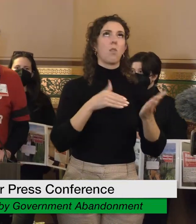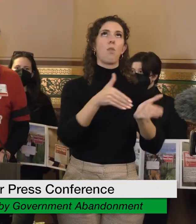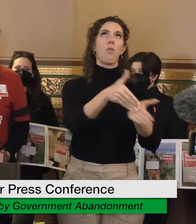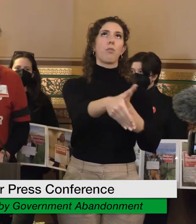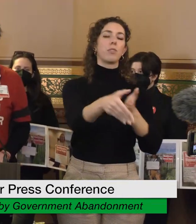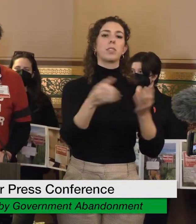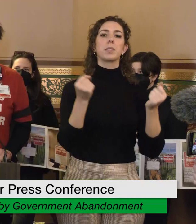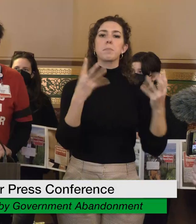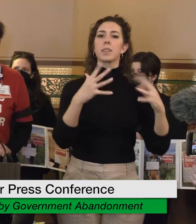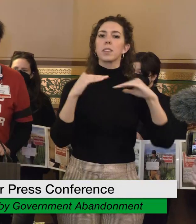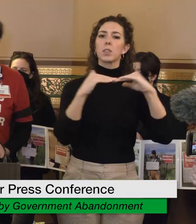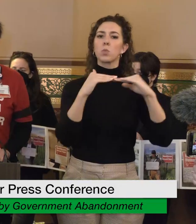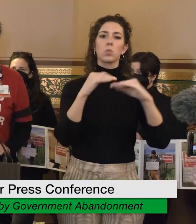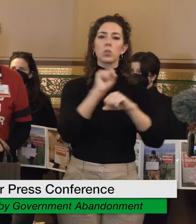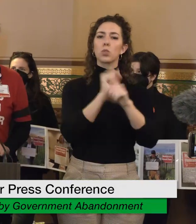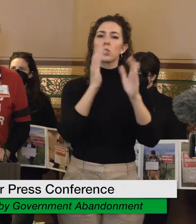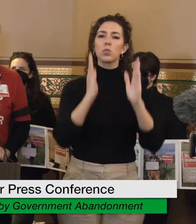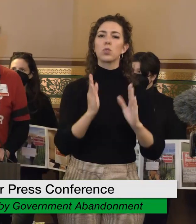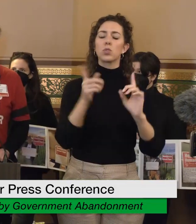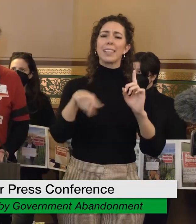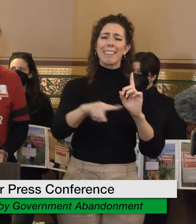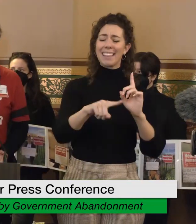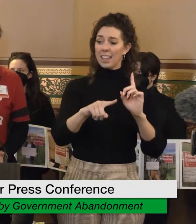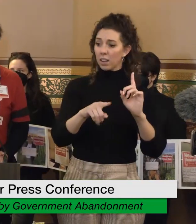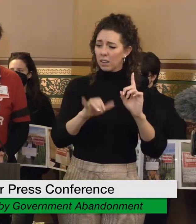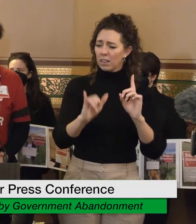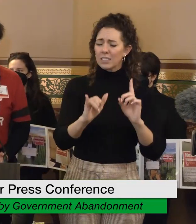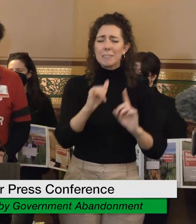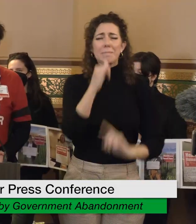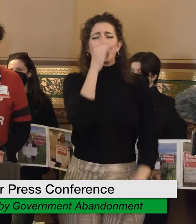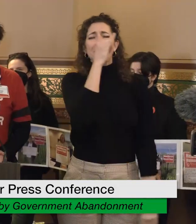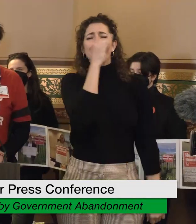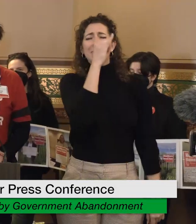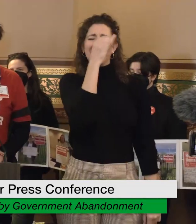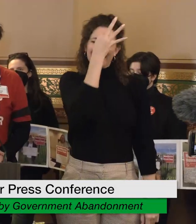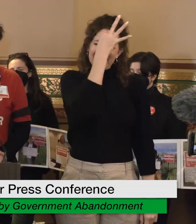regularly from colleagues who are just barely holding on to their